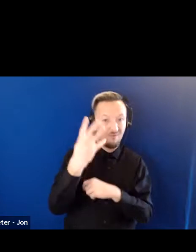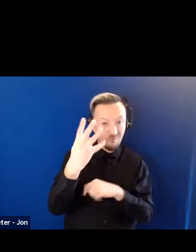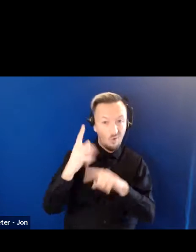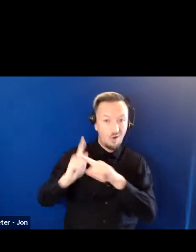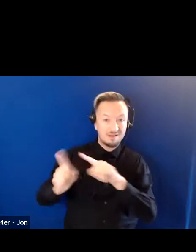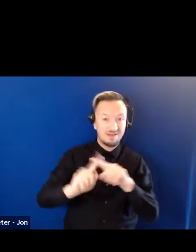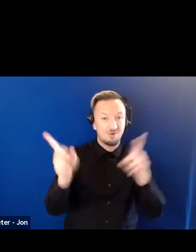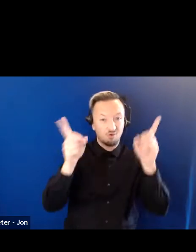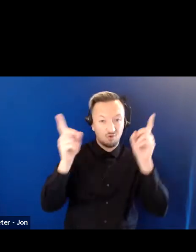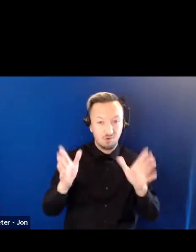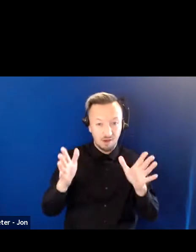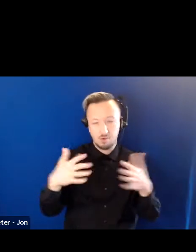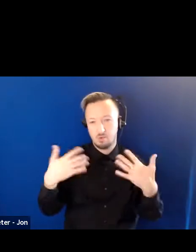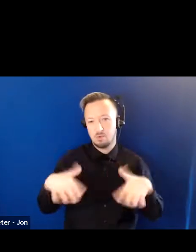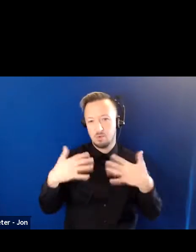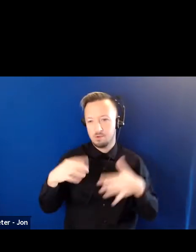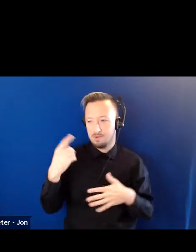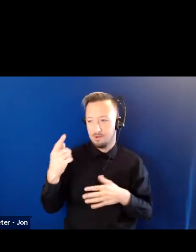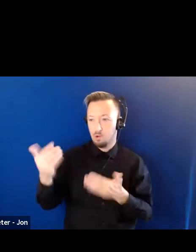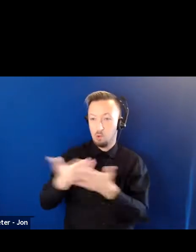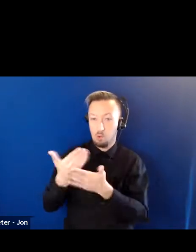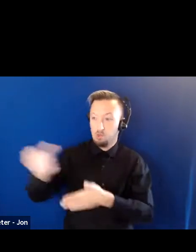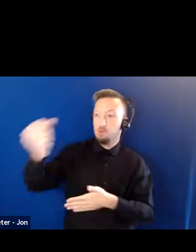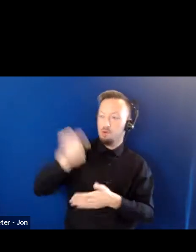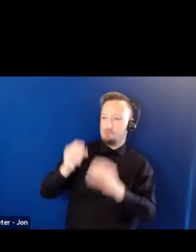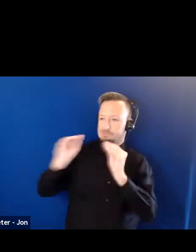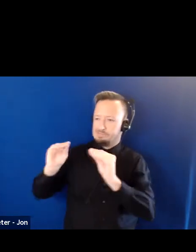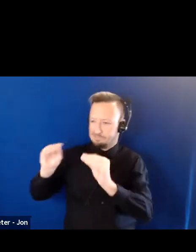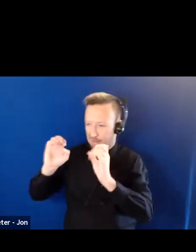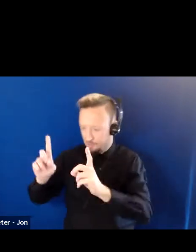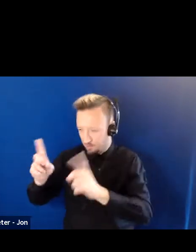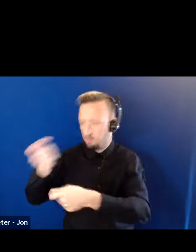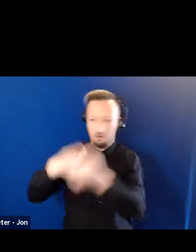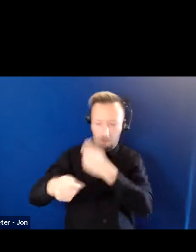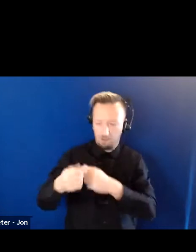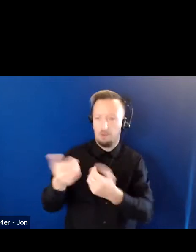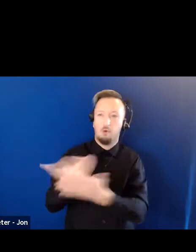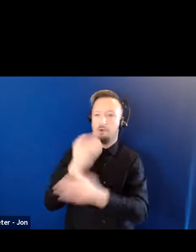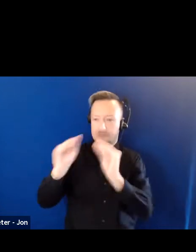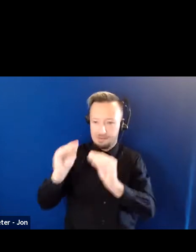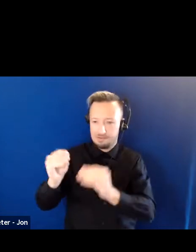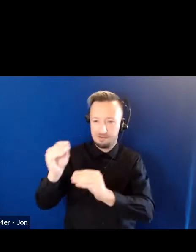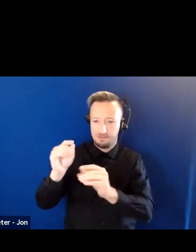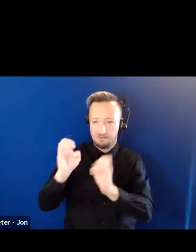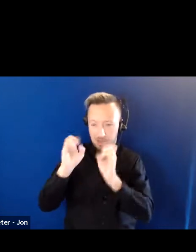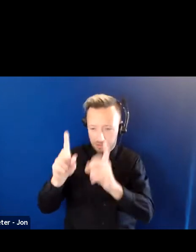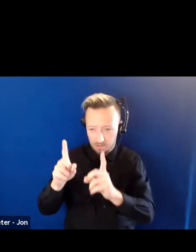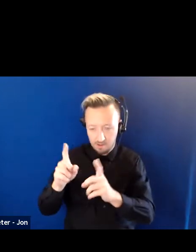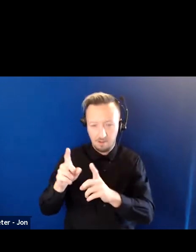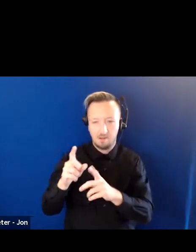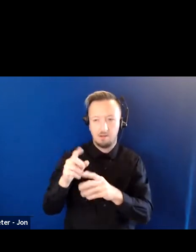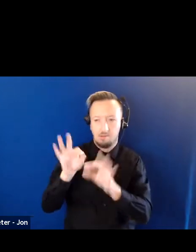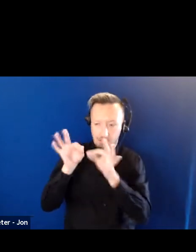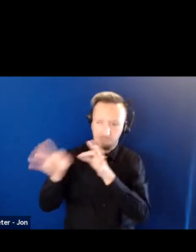re-educating individuals or leadership in regards to what silks and SILs actually